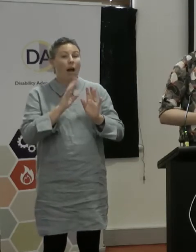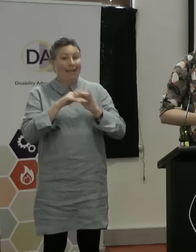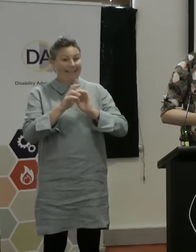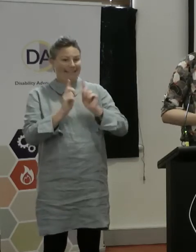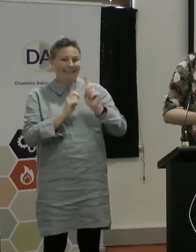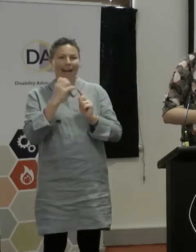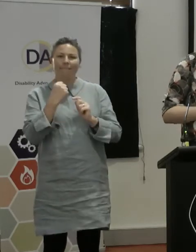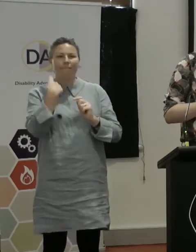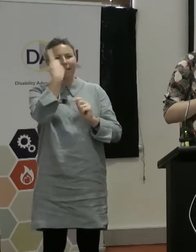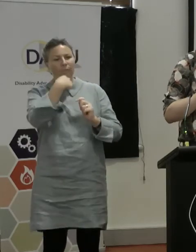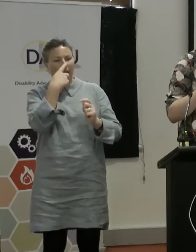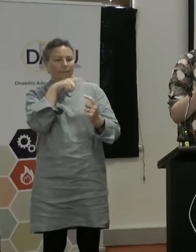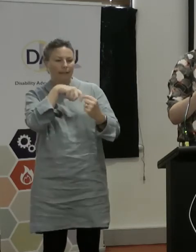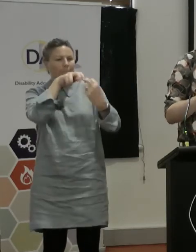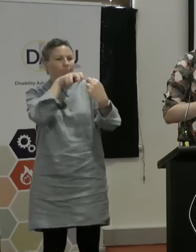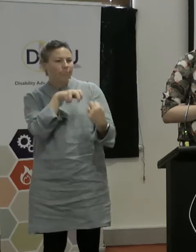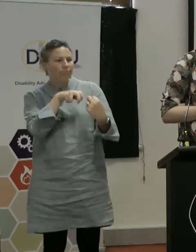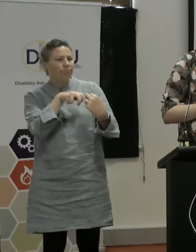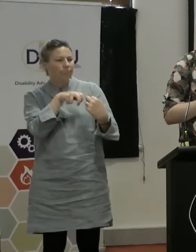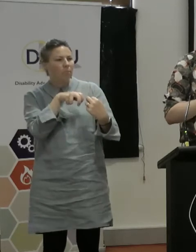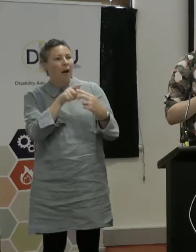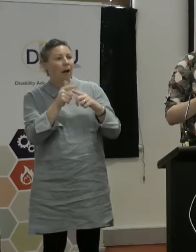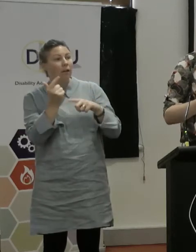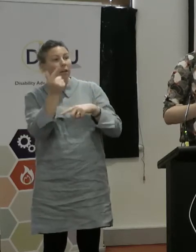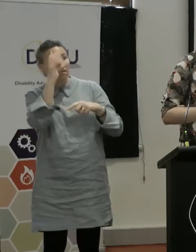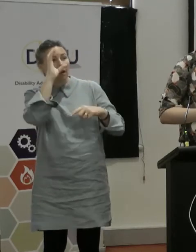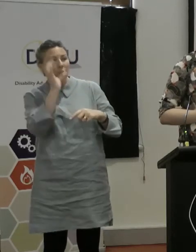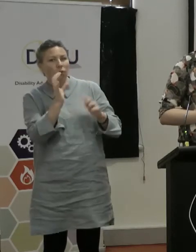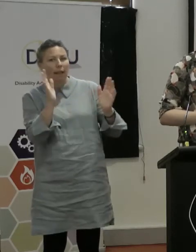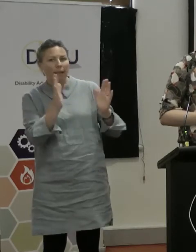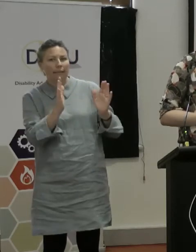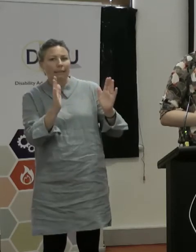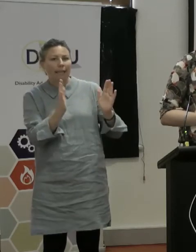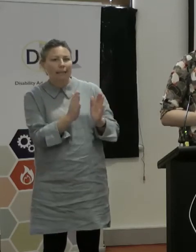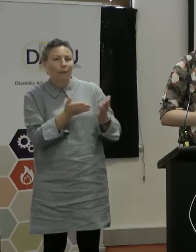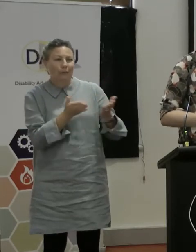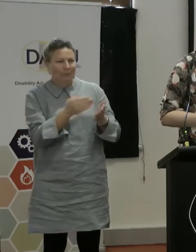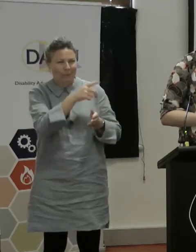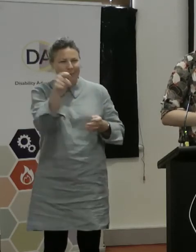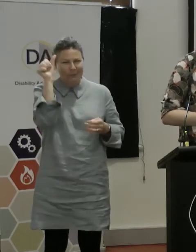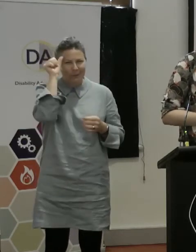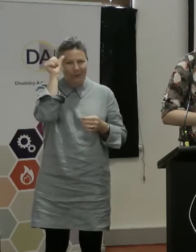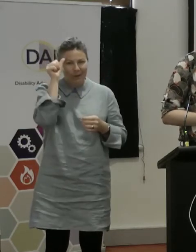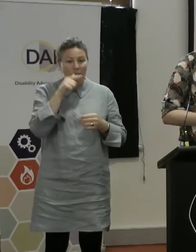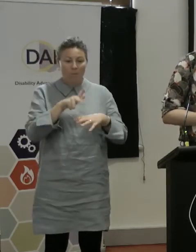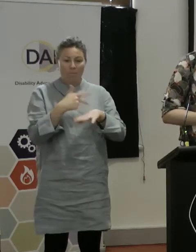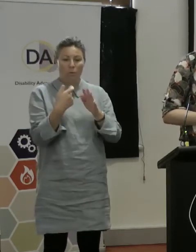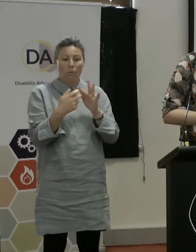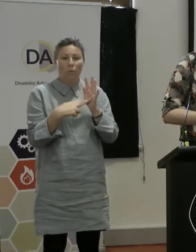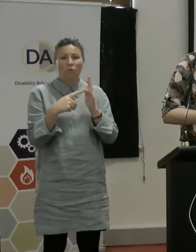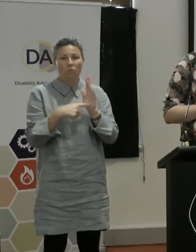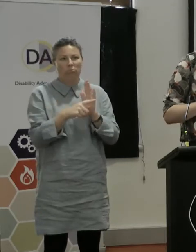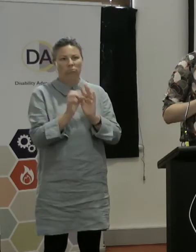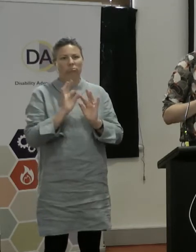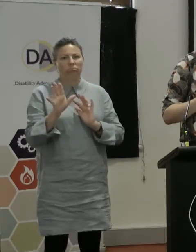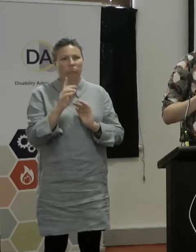services. As you get further out, there's less services, as we all know, and Blue Knot has done a really good job of,